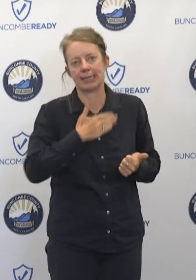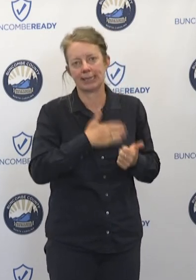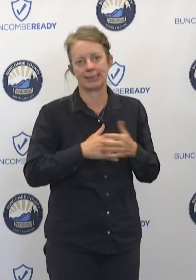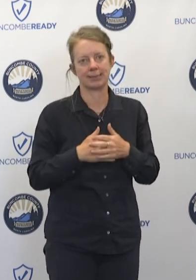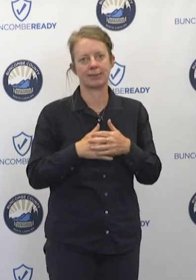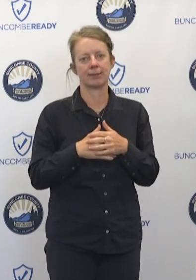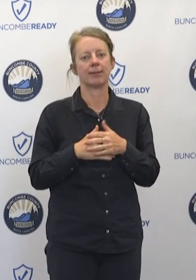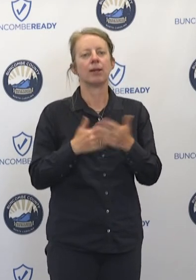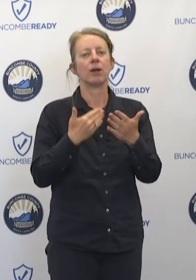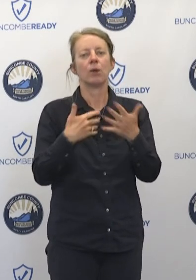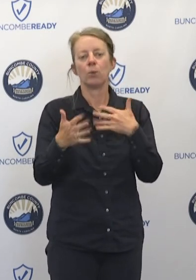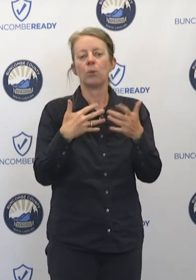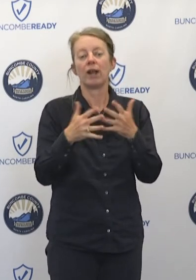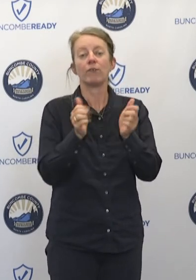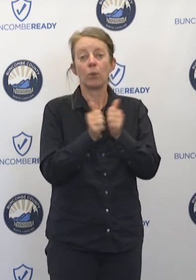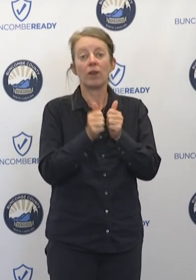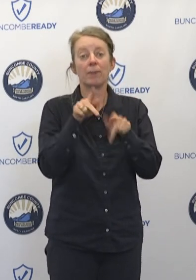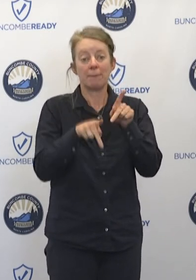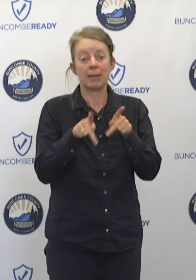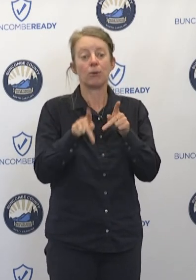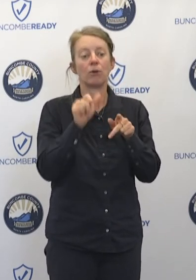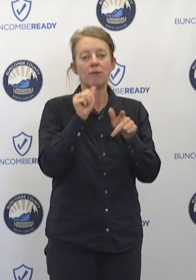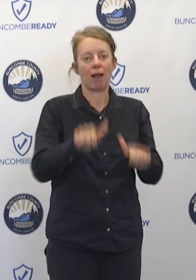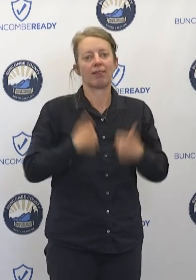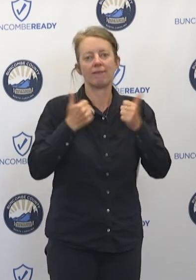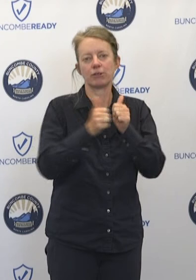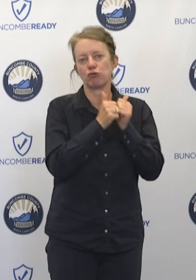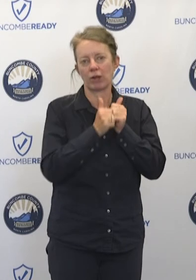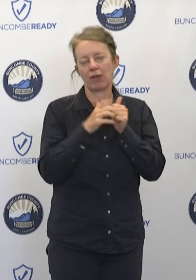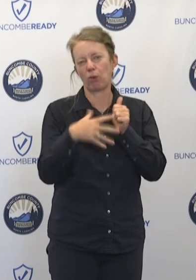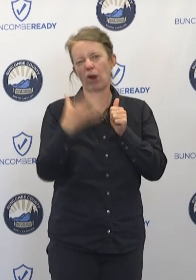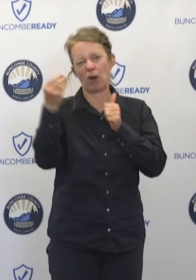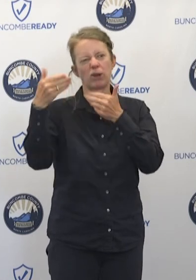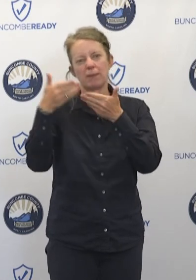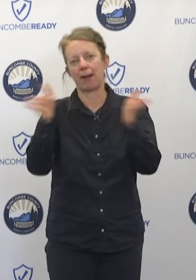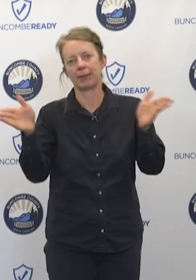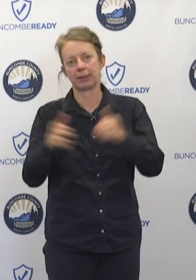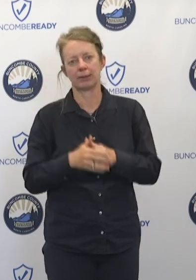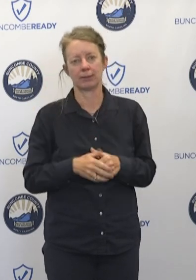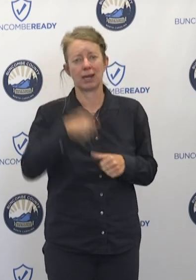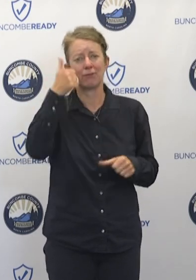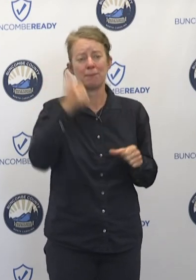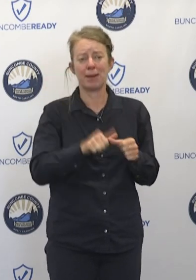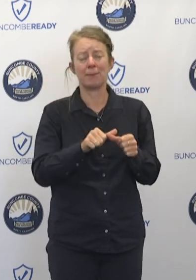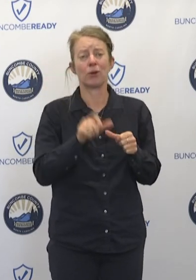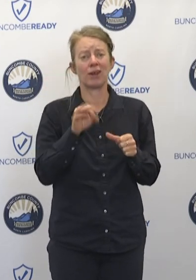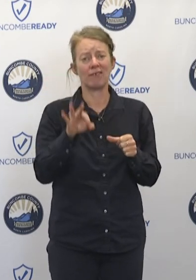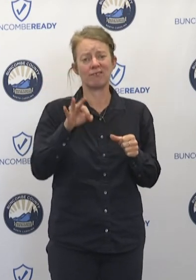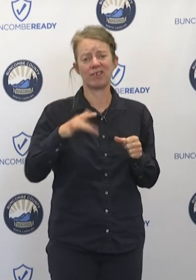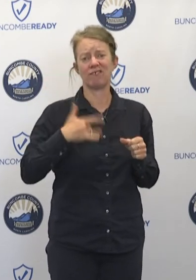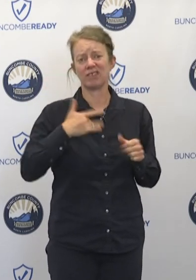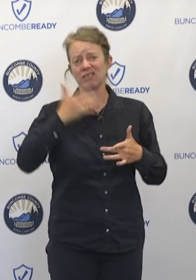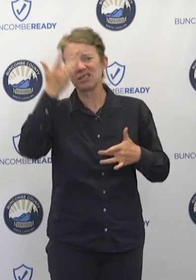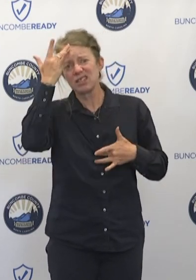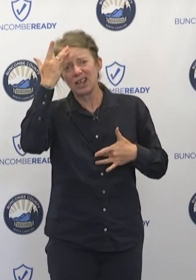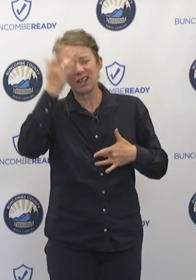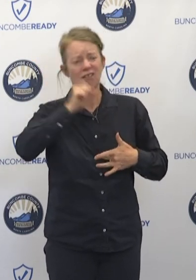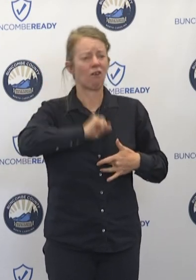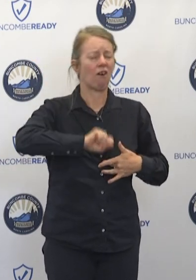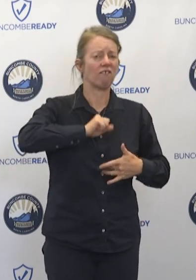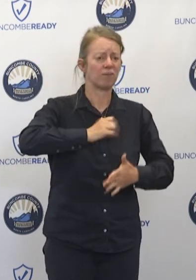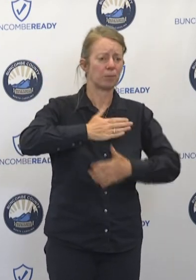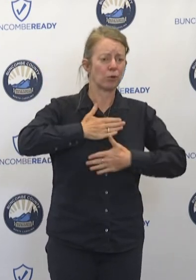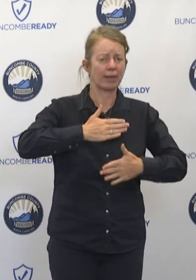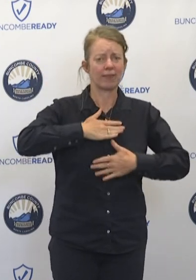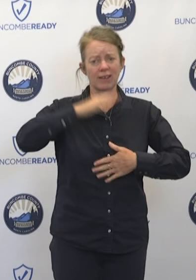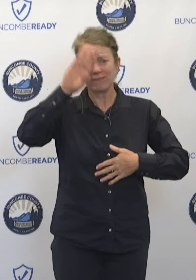are with folks who are outside your household and in public spaces. Remember to get tested if you are having symptoms or think you